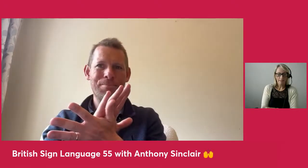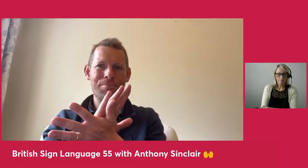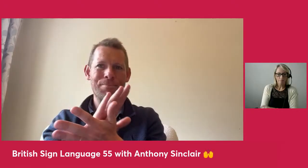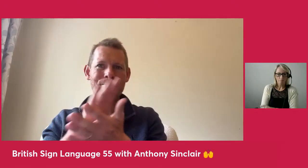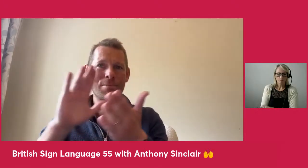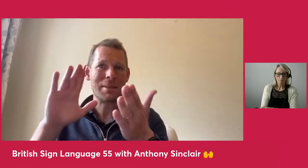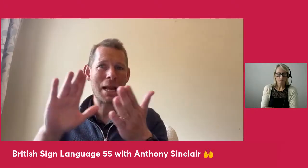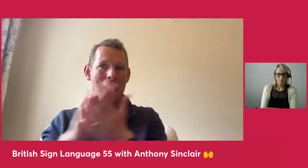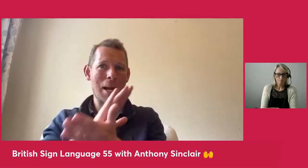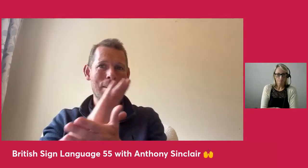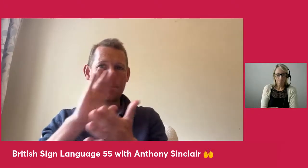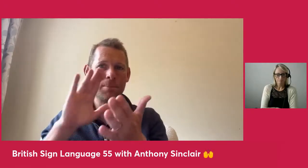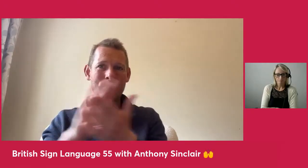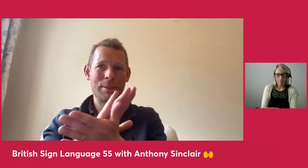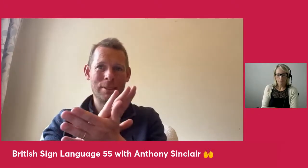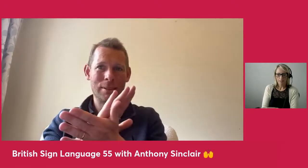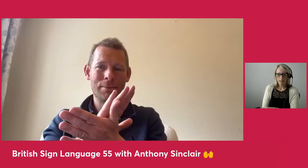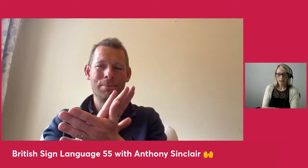Happy,